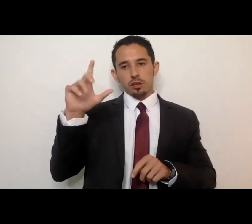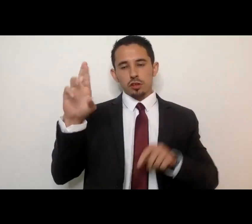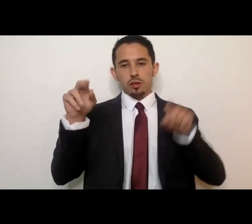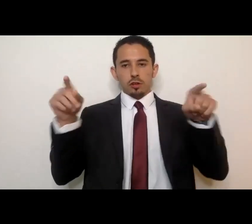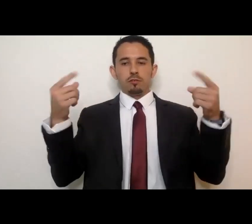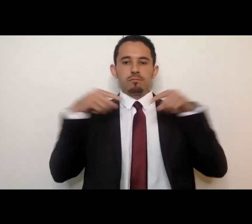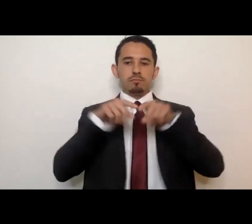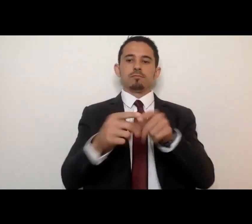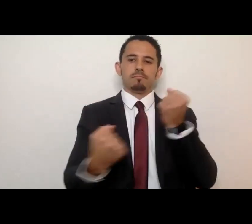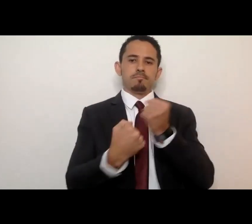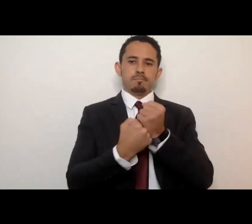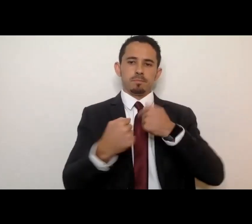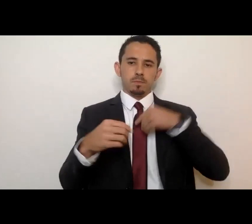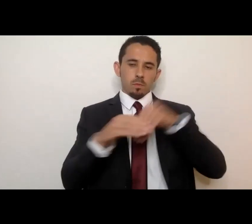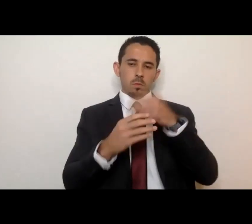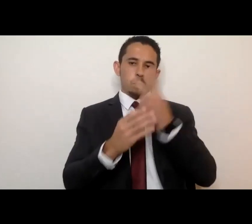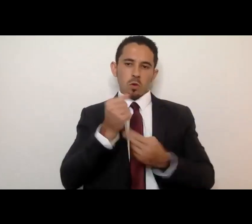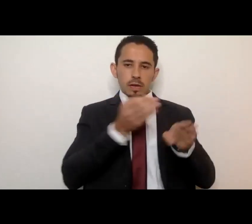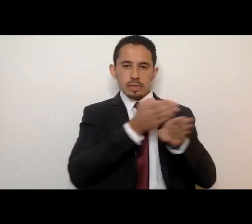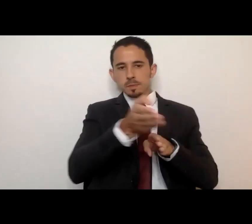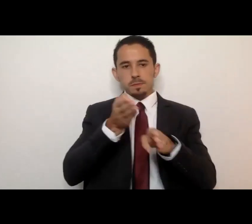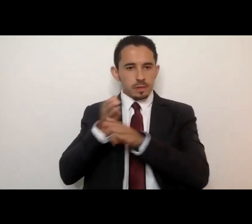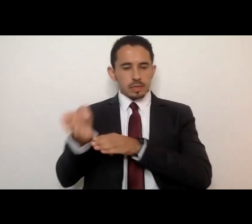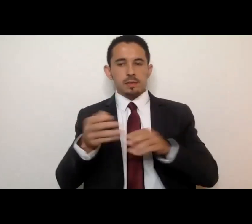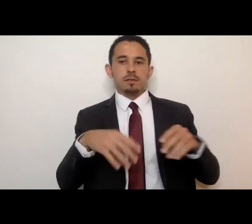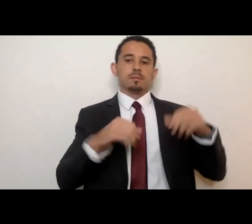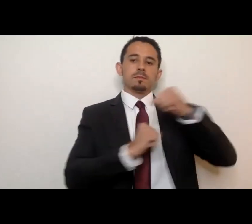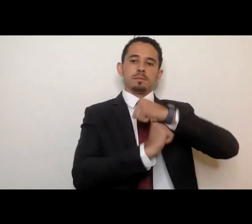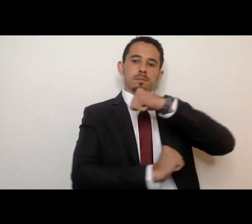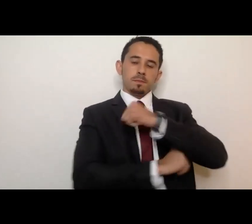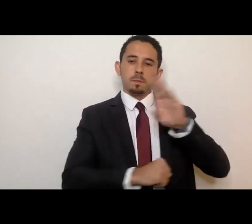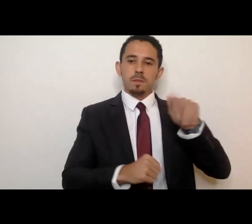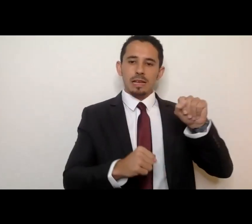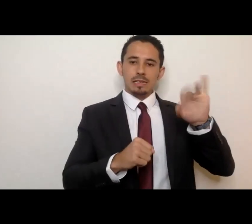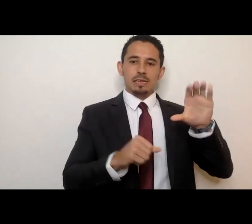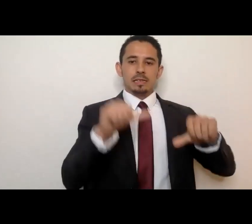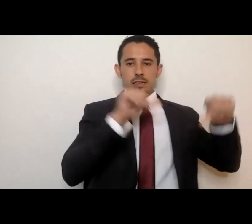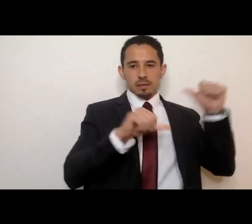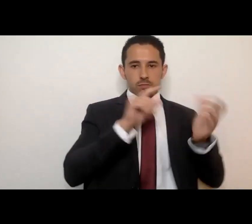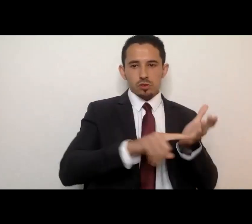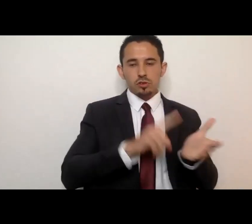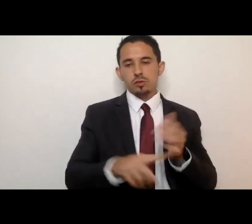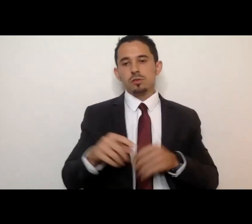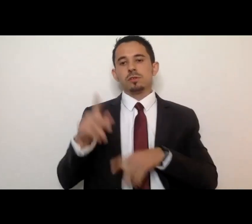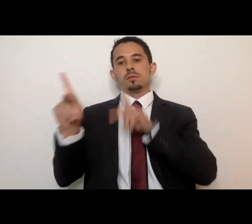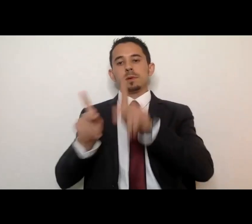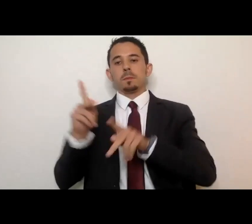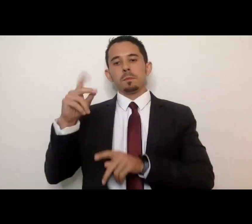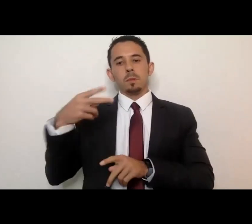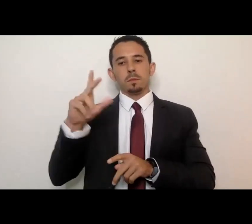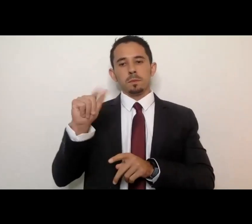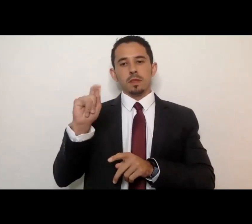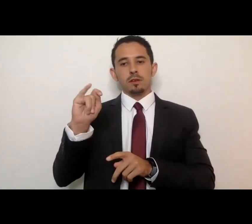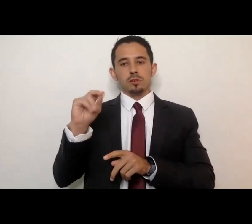Dr. Ben Miller. They've worked together to support me in the two disciplines I've been studying, foundational or basic